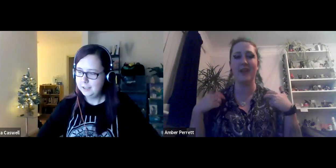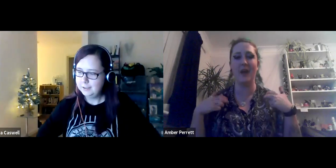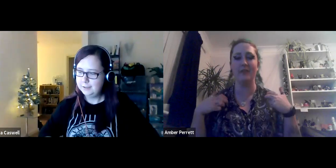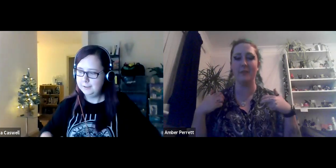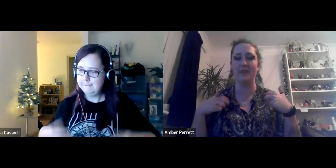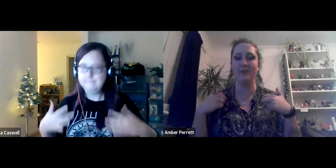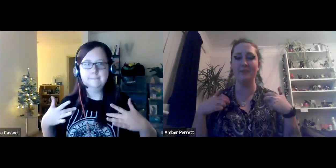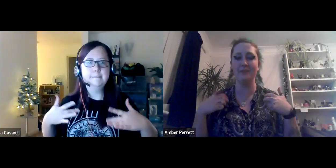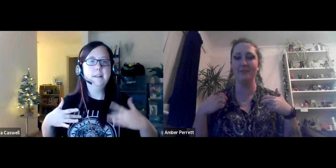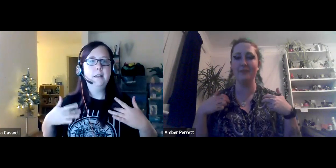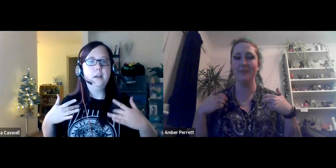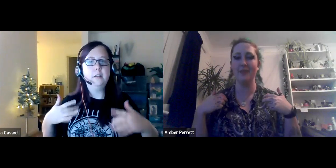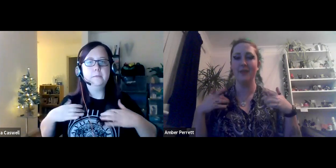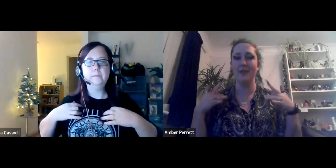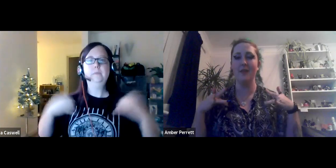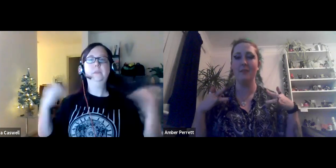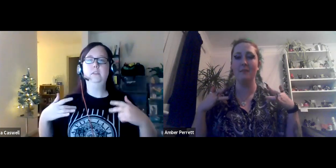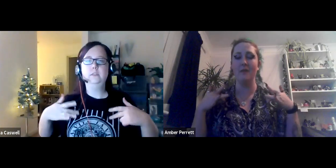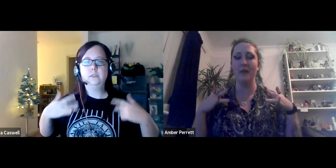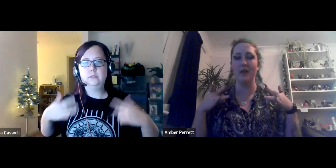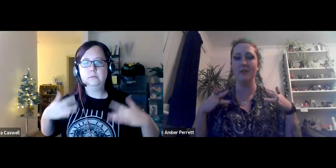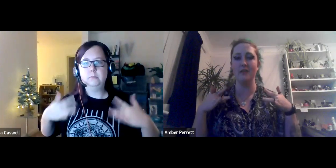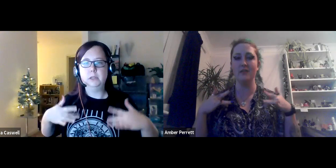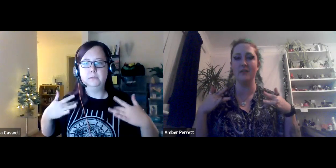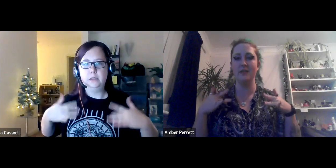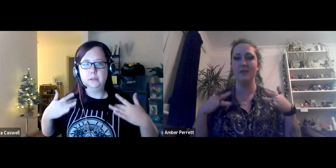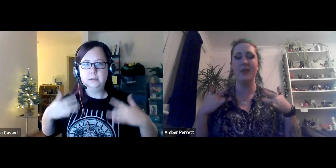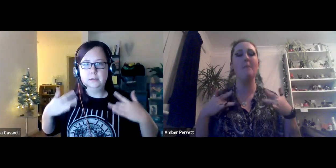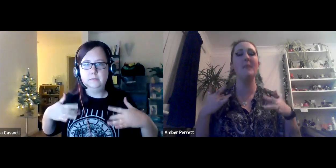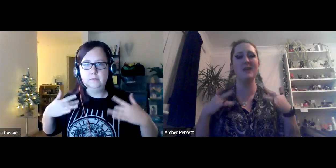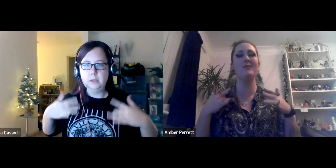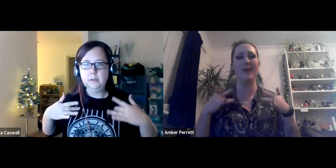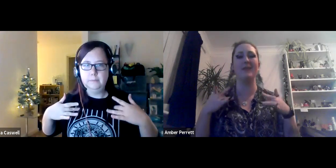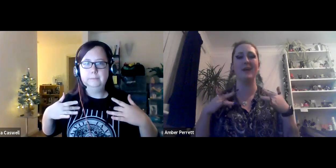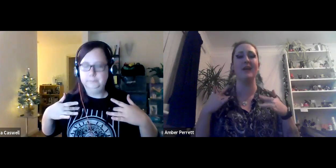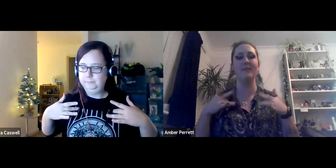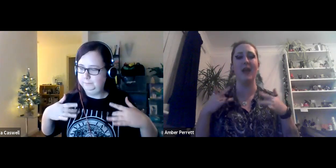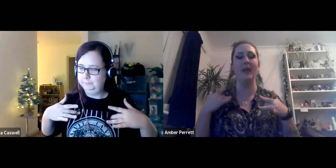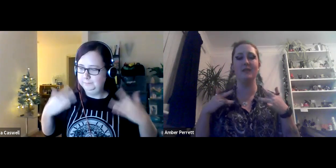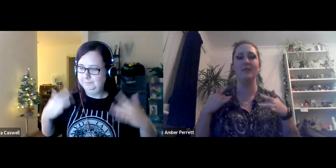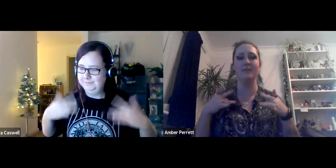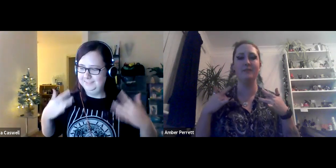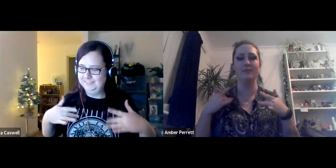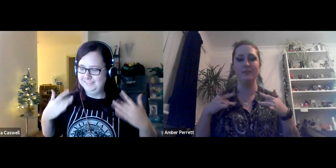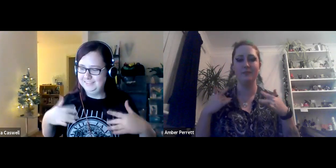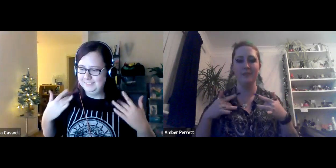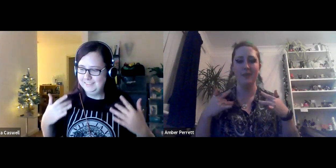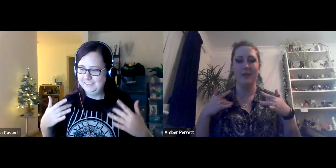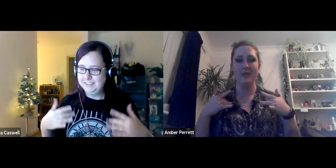that or something, wasn't it? It's middle fingers. Middle fingers, guys. Feelings.